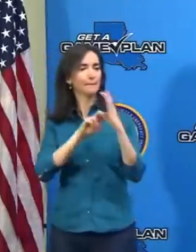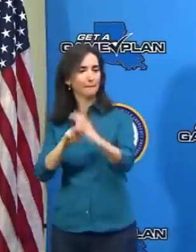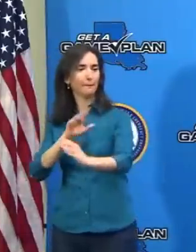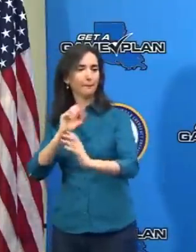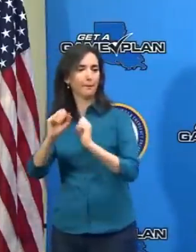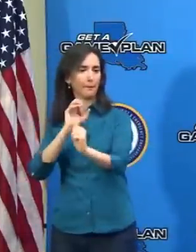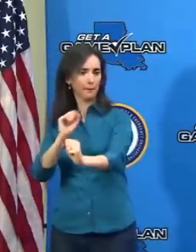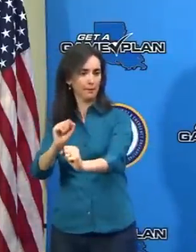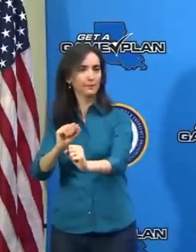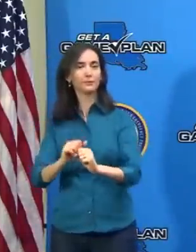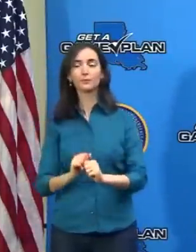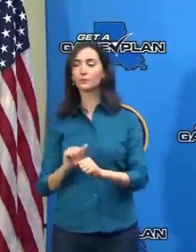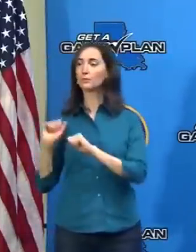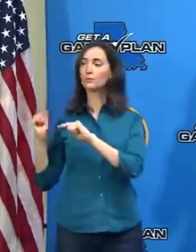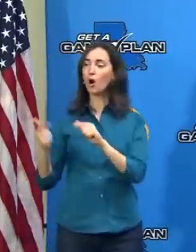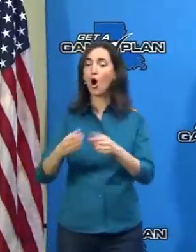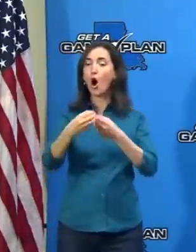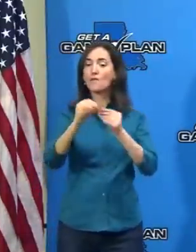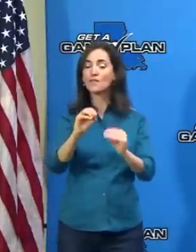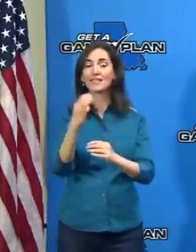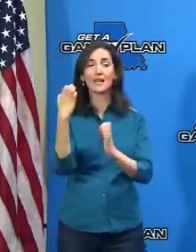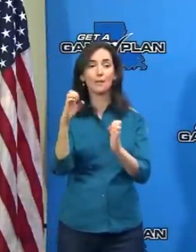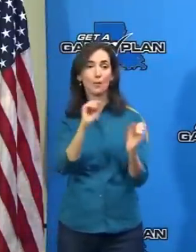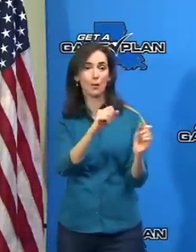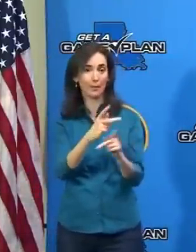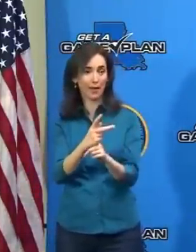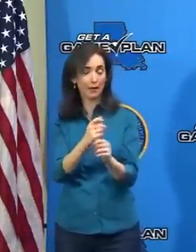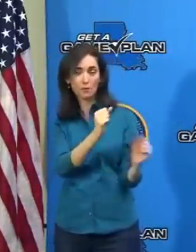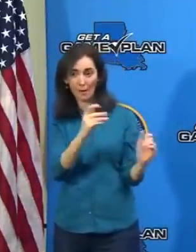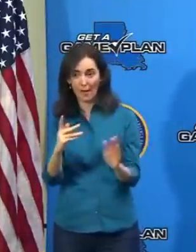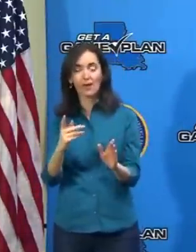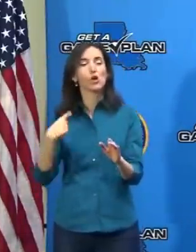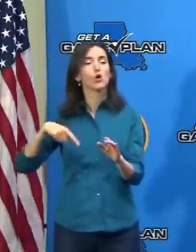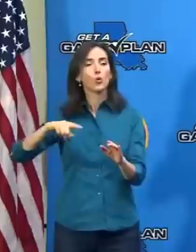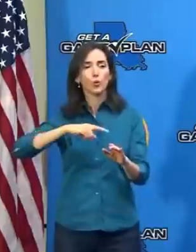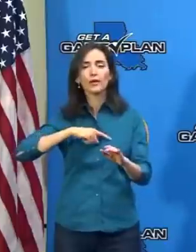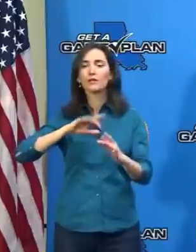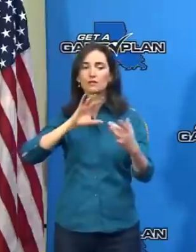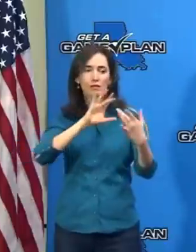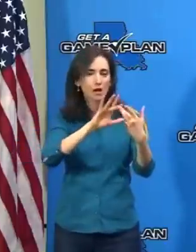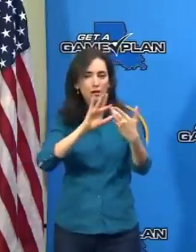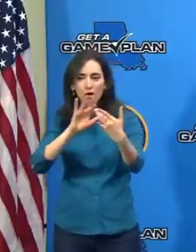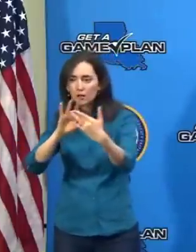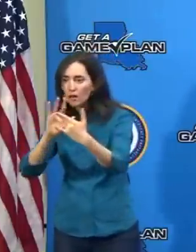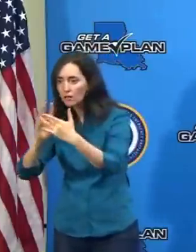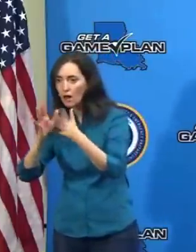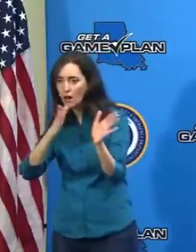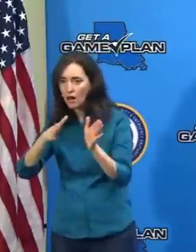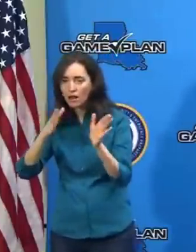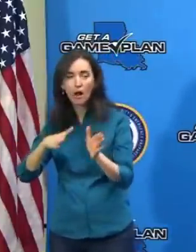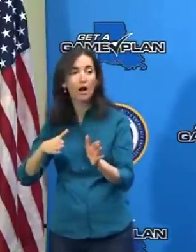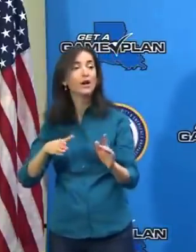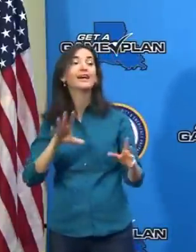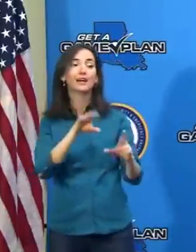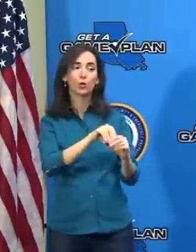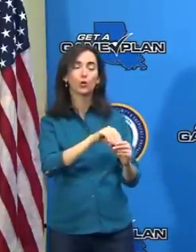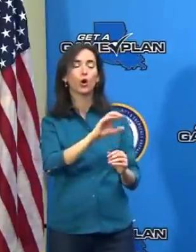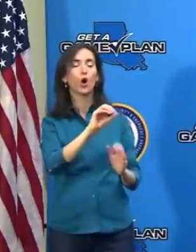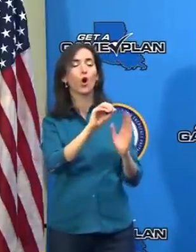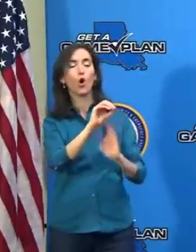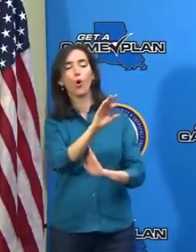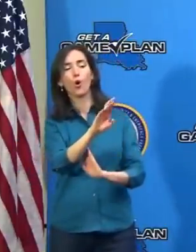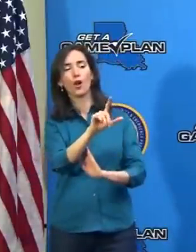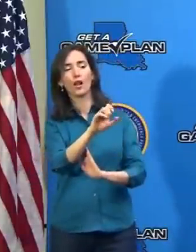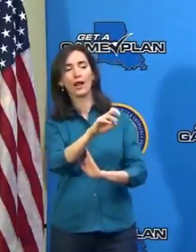our offices of emergency preparedness, and that includes Orleans Parish, in order to be able to do that. And we have a pretty